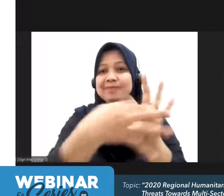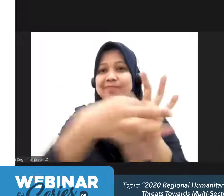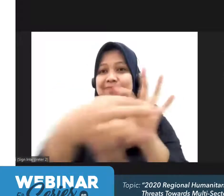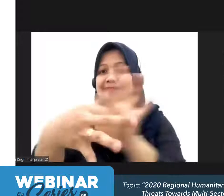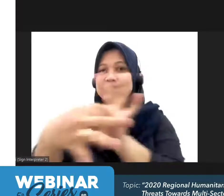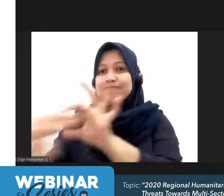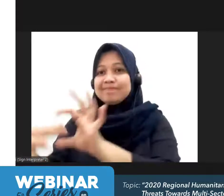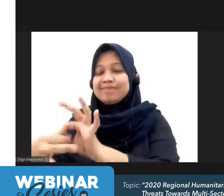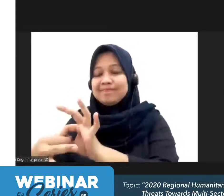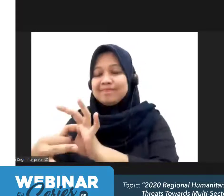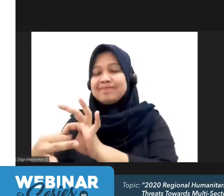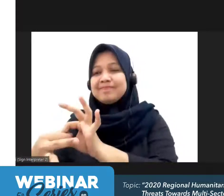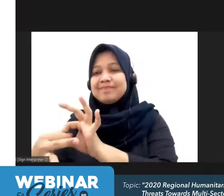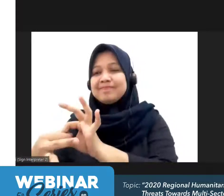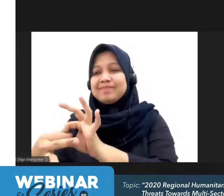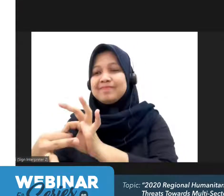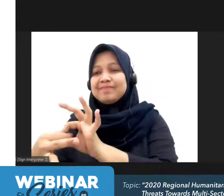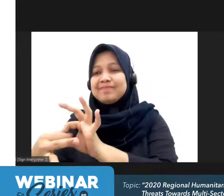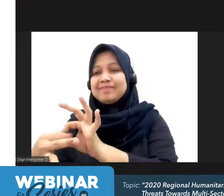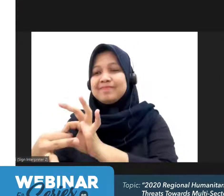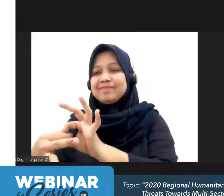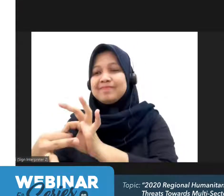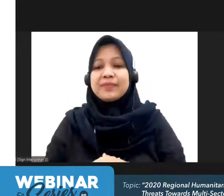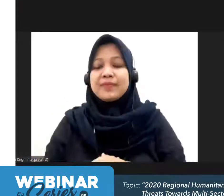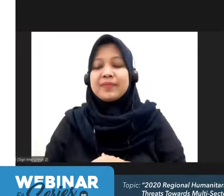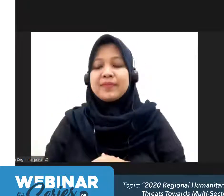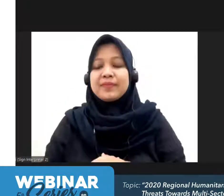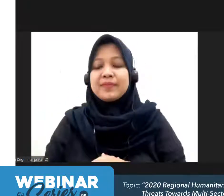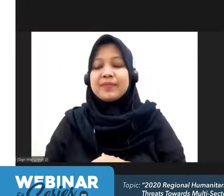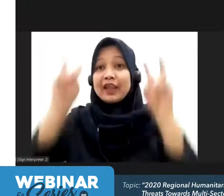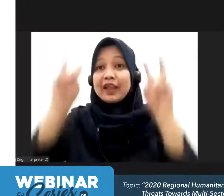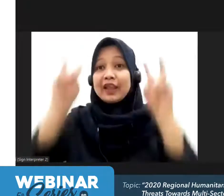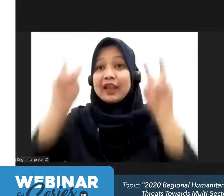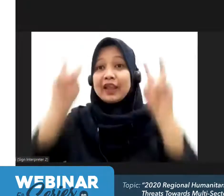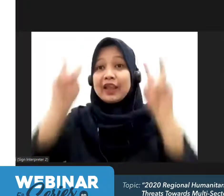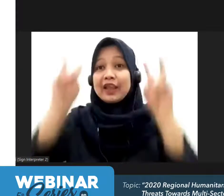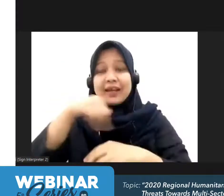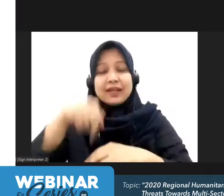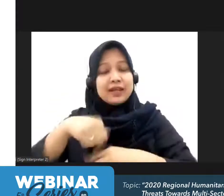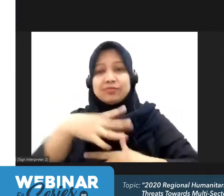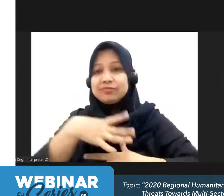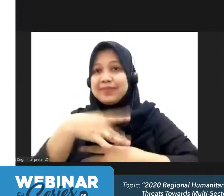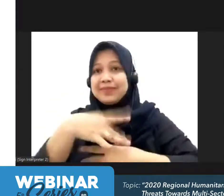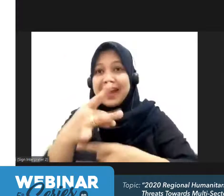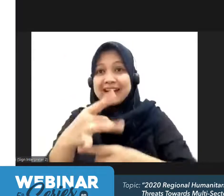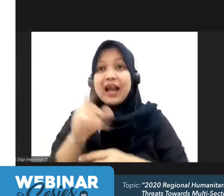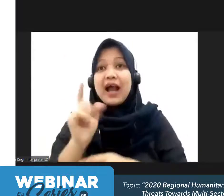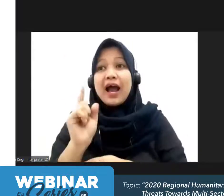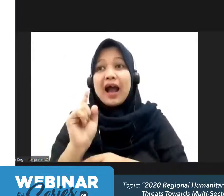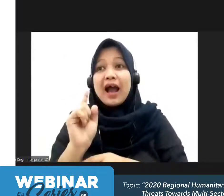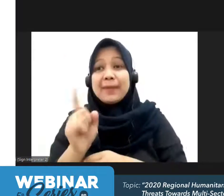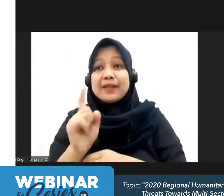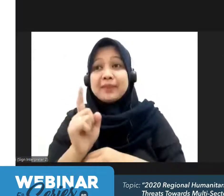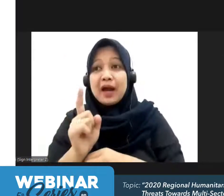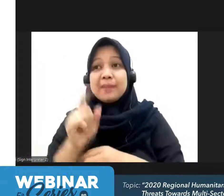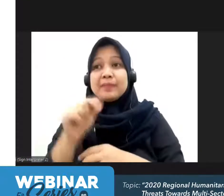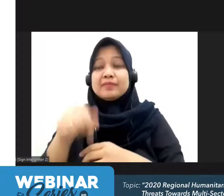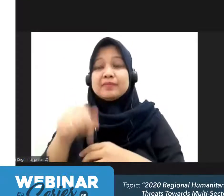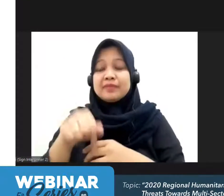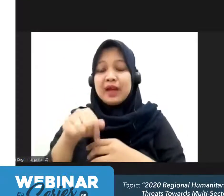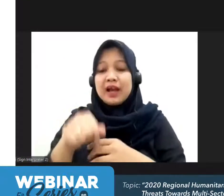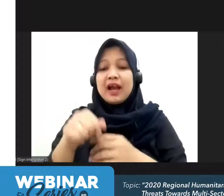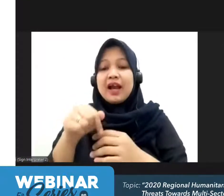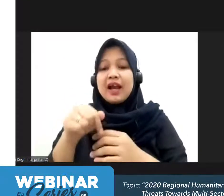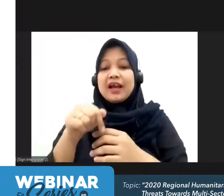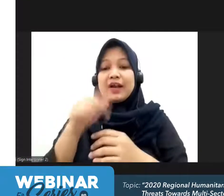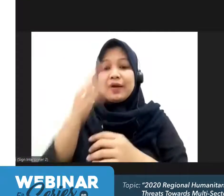these sessions. Today's topic is very interesting because since the beginning of this webinar series on